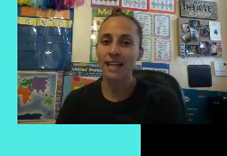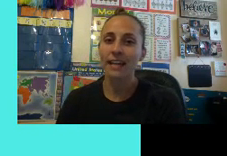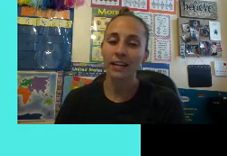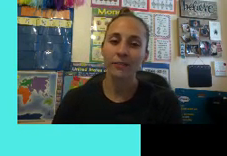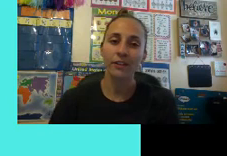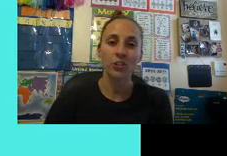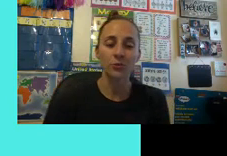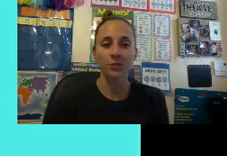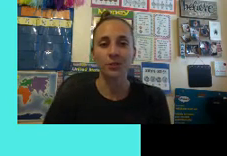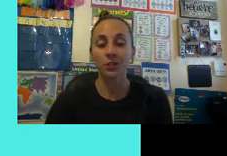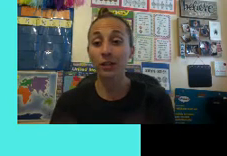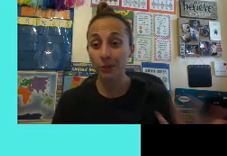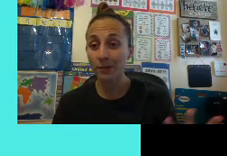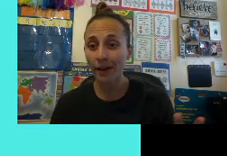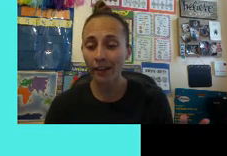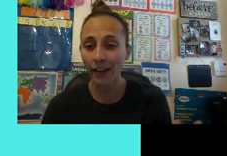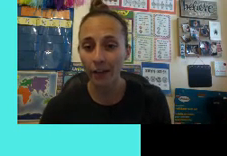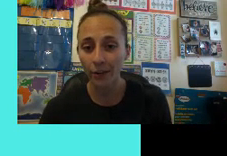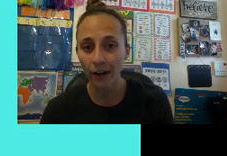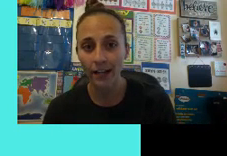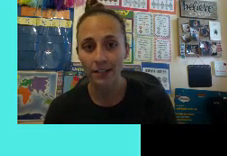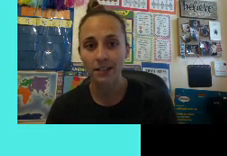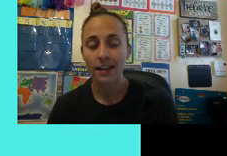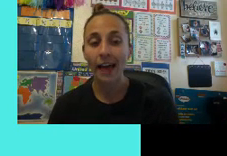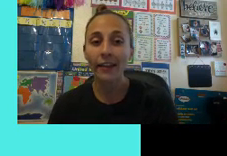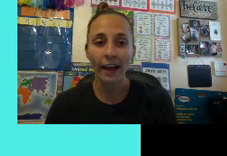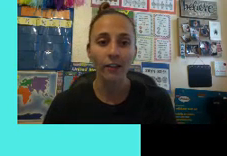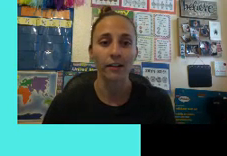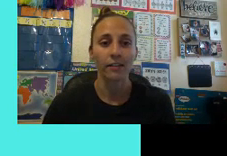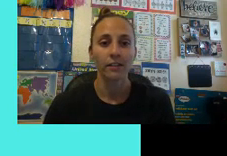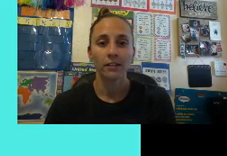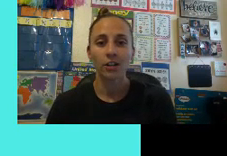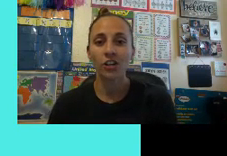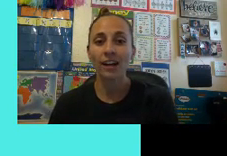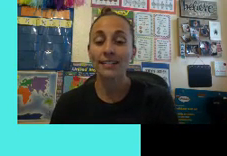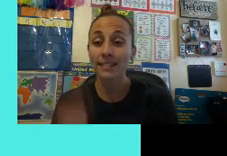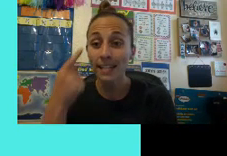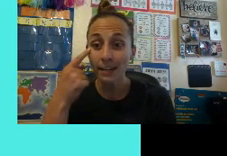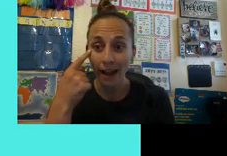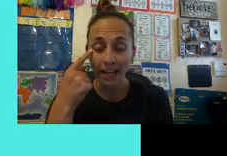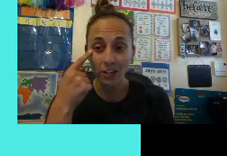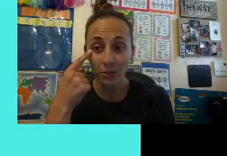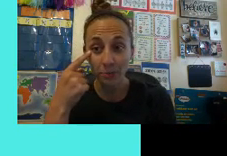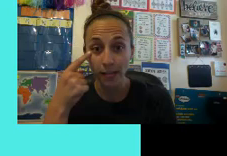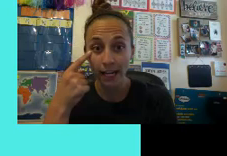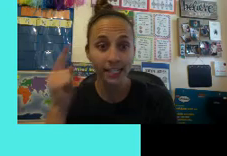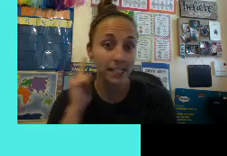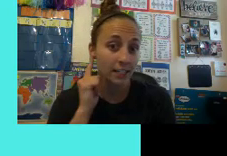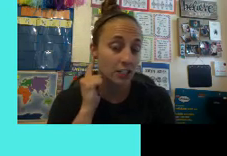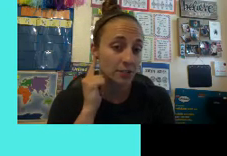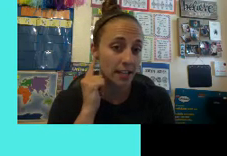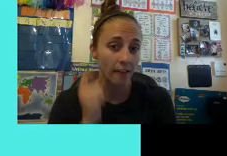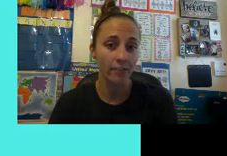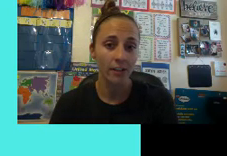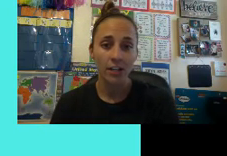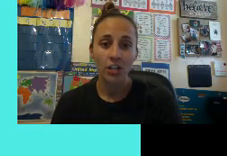Famous sign language users. So we learned about Helen Keller, you guys. Helen Keller could not see, right? She was blind and